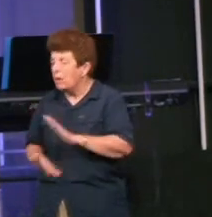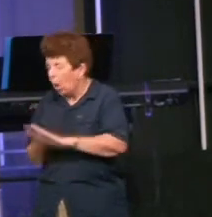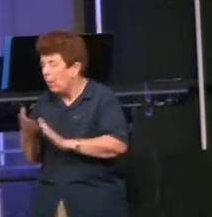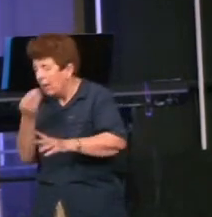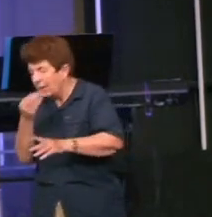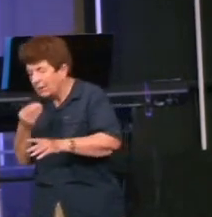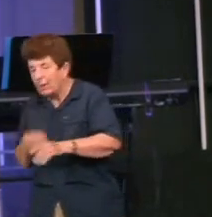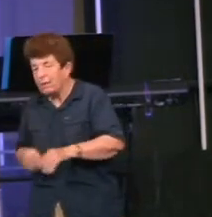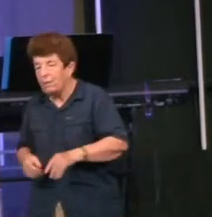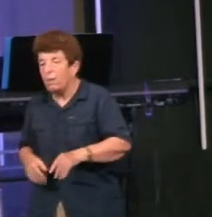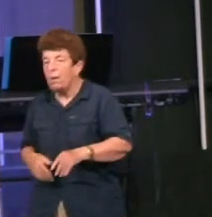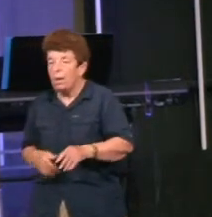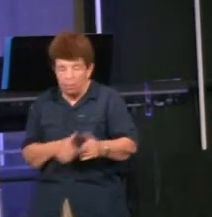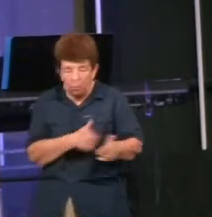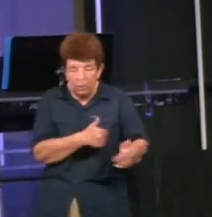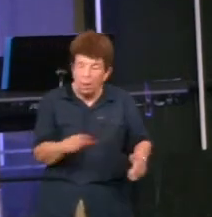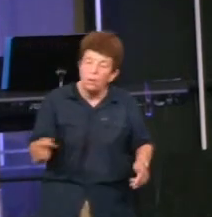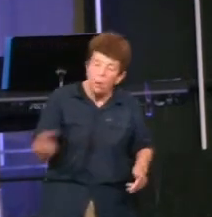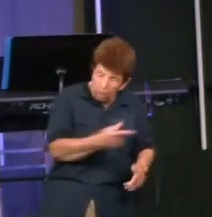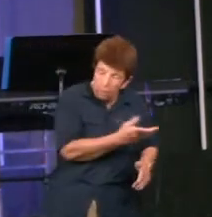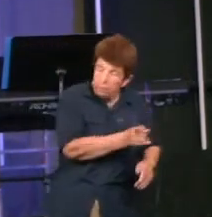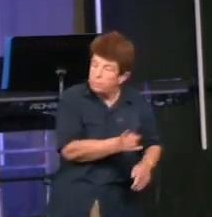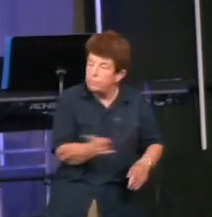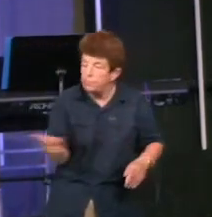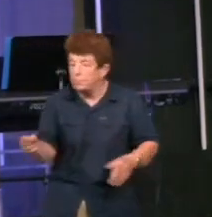again. And we repeat that cycle.